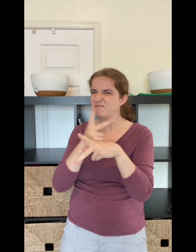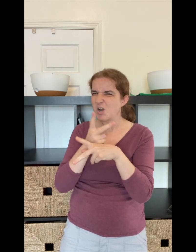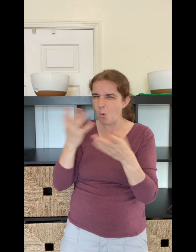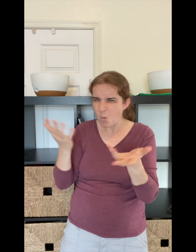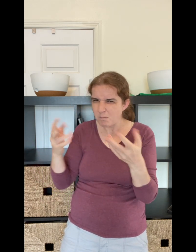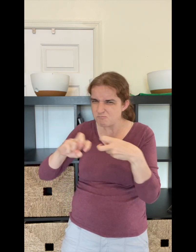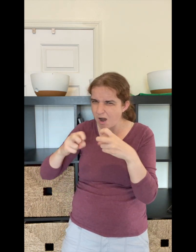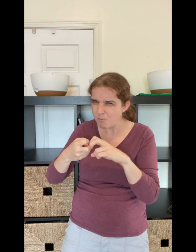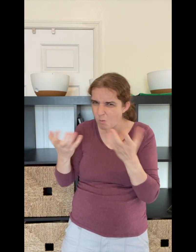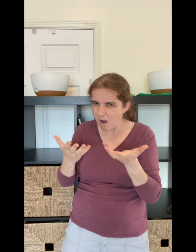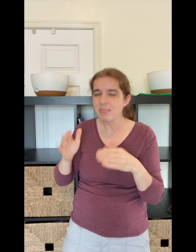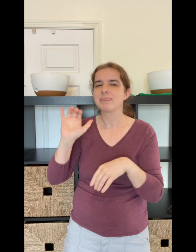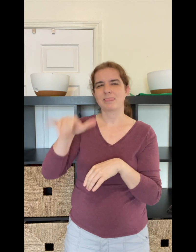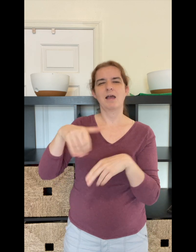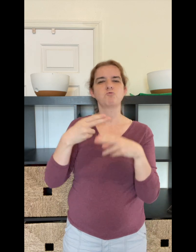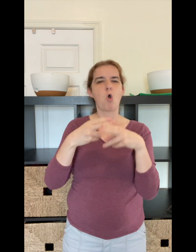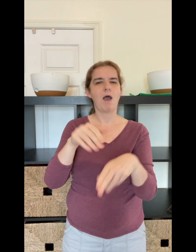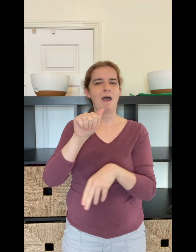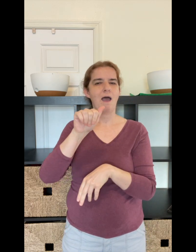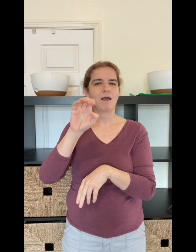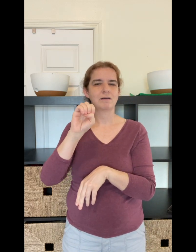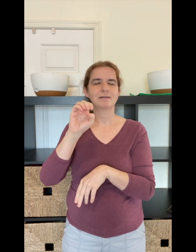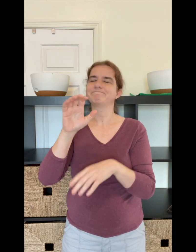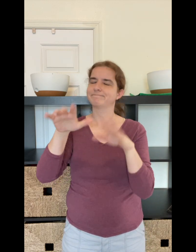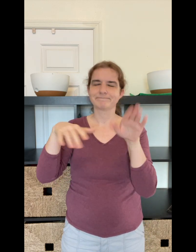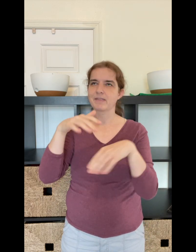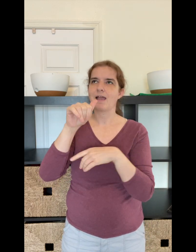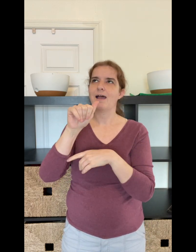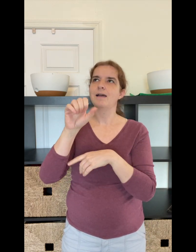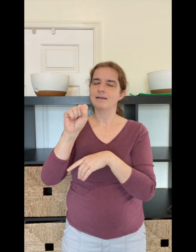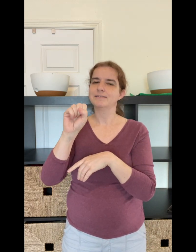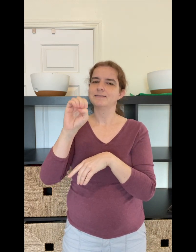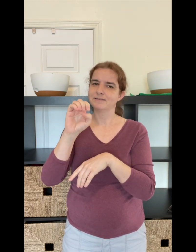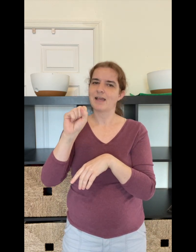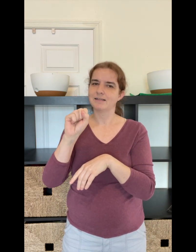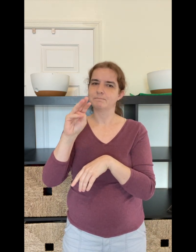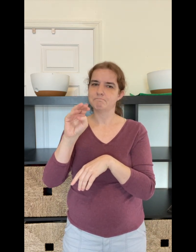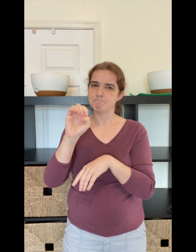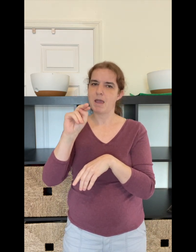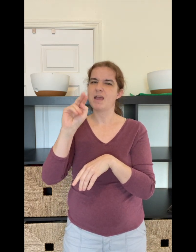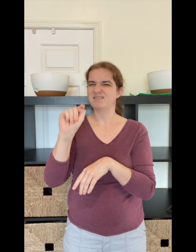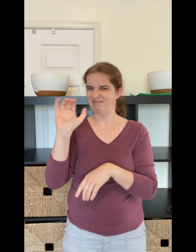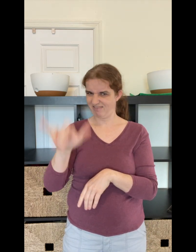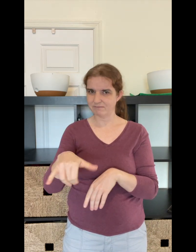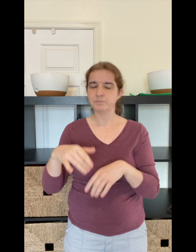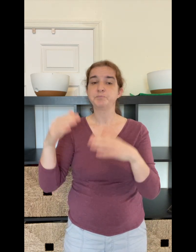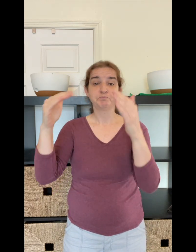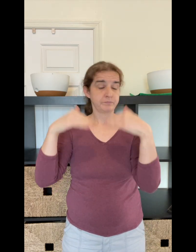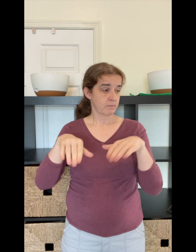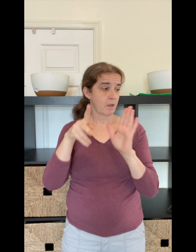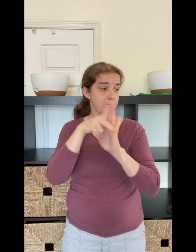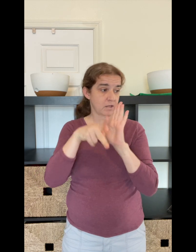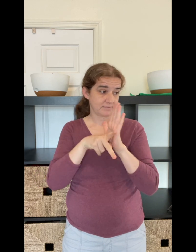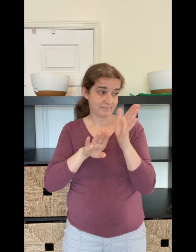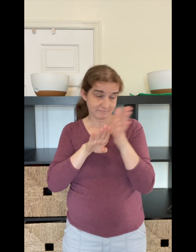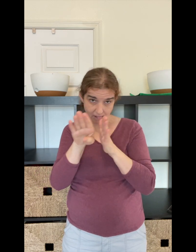happening, analyze it, figure out what's the problem there. That is called assessment. Next one,